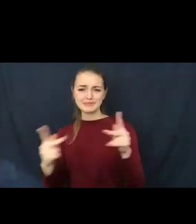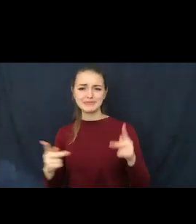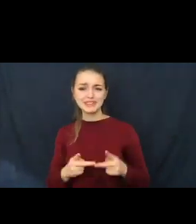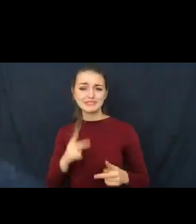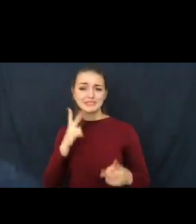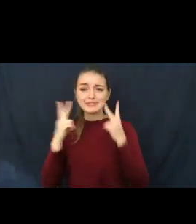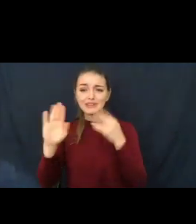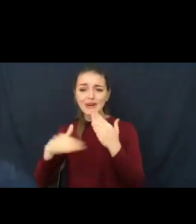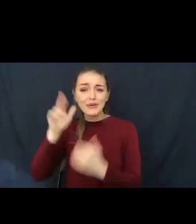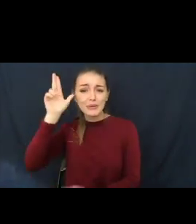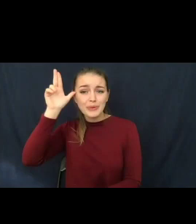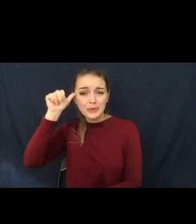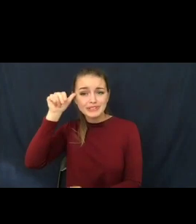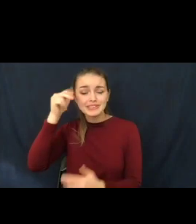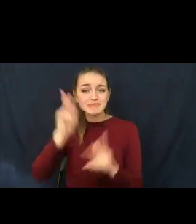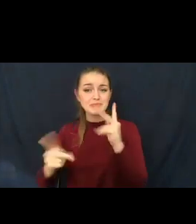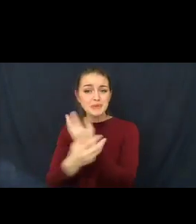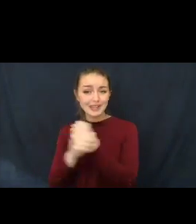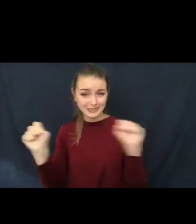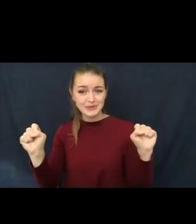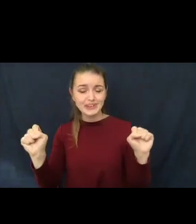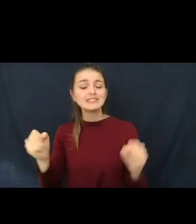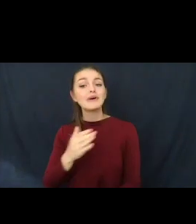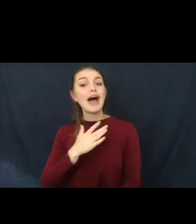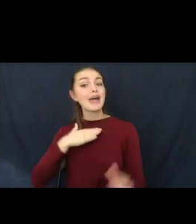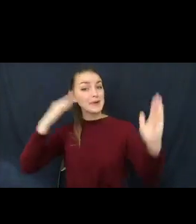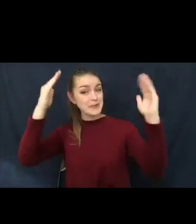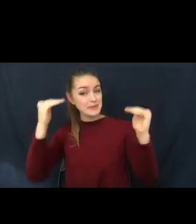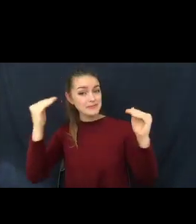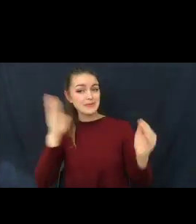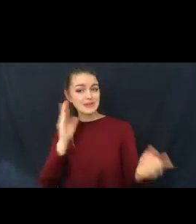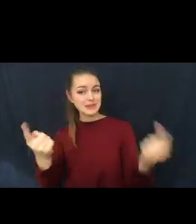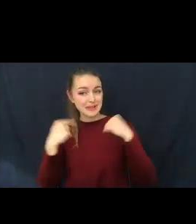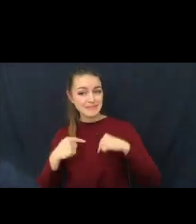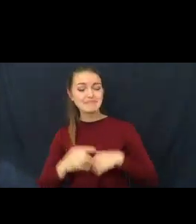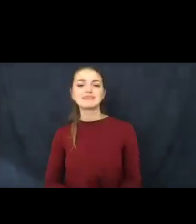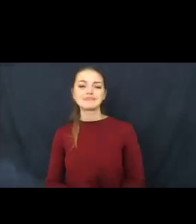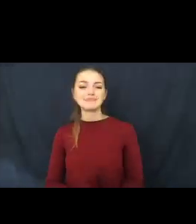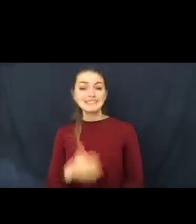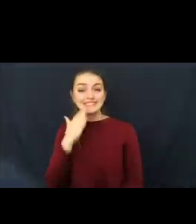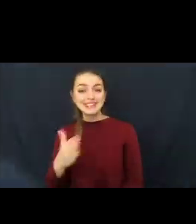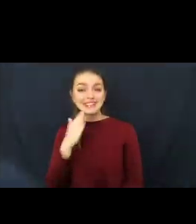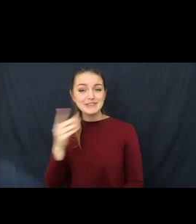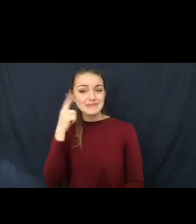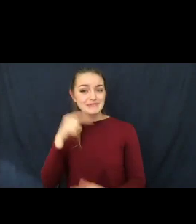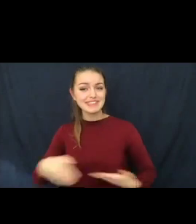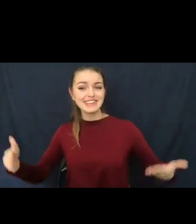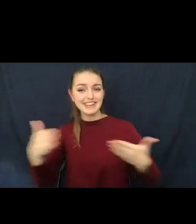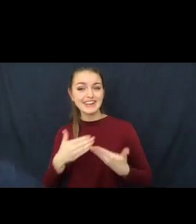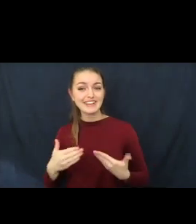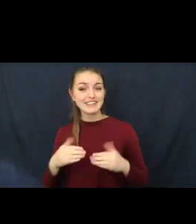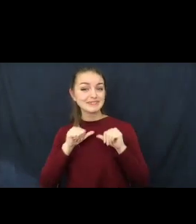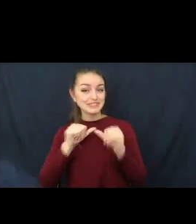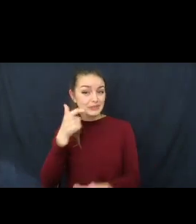these horses that have been rescued. So I hope you can join me then. Thank you so much for being here and stay tuned for a great